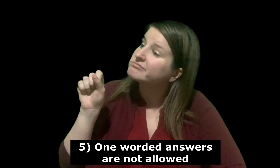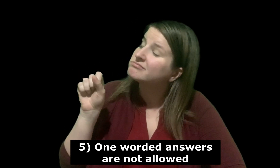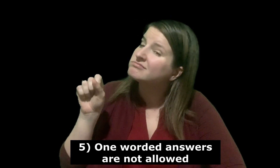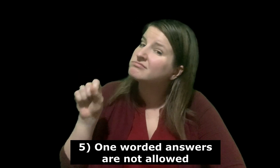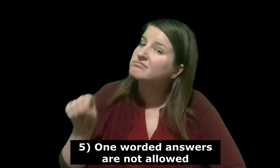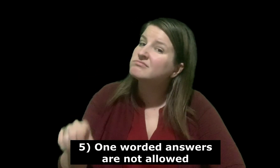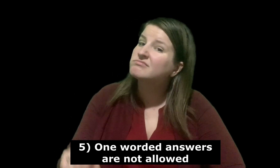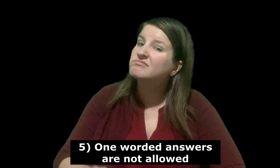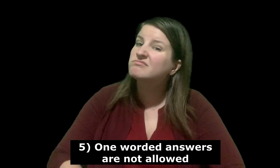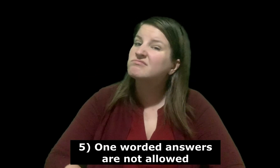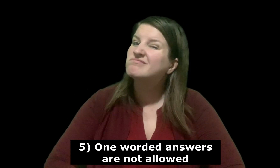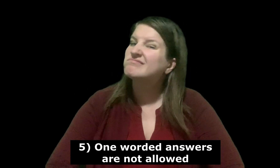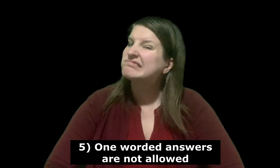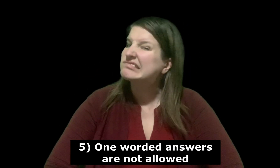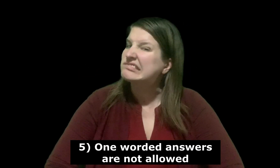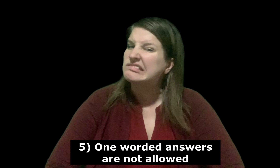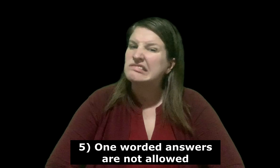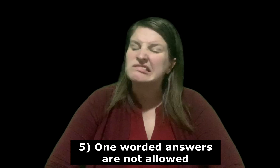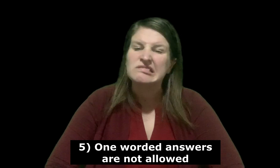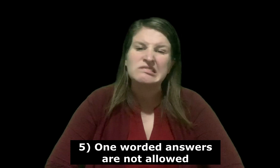just to let you know, one-worded answers.